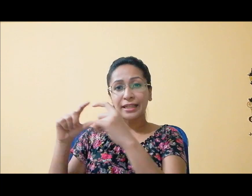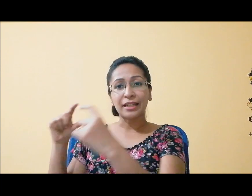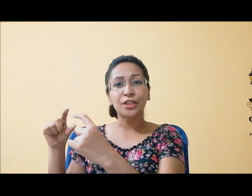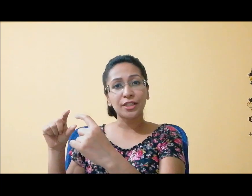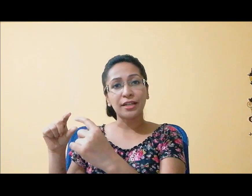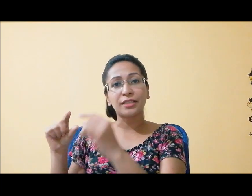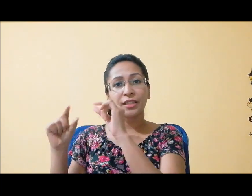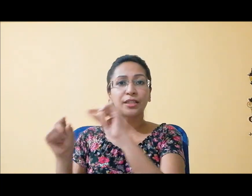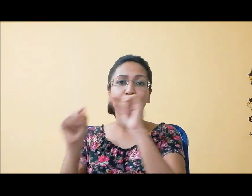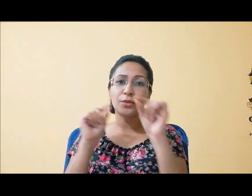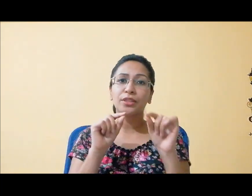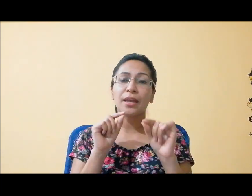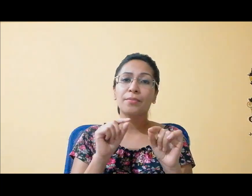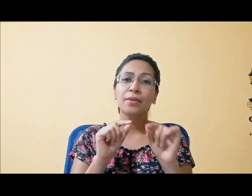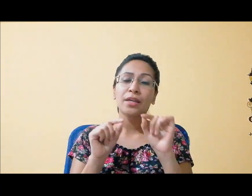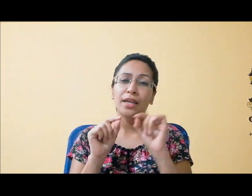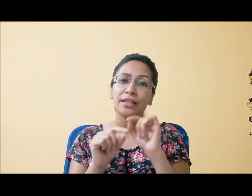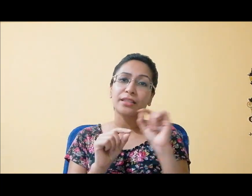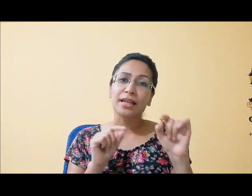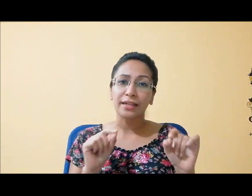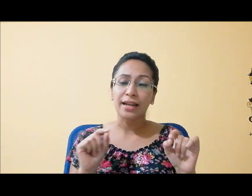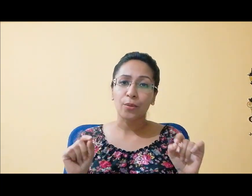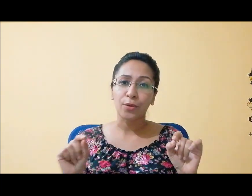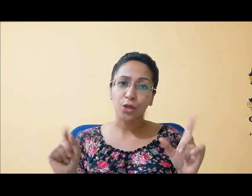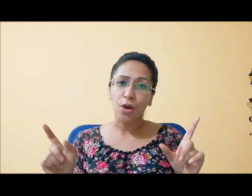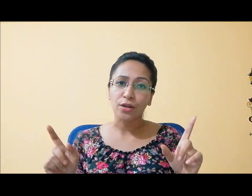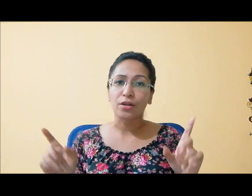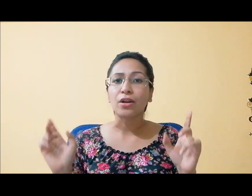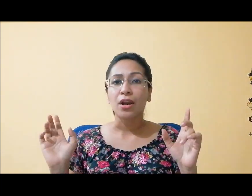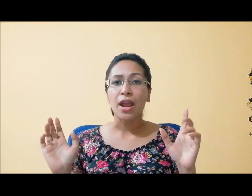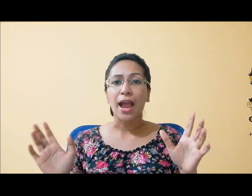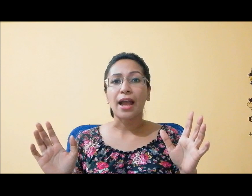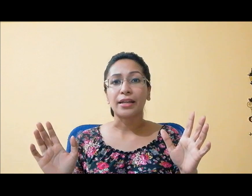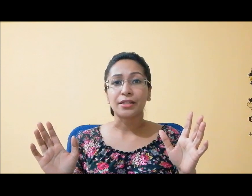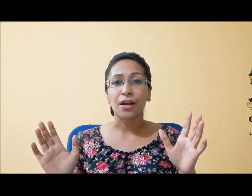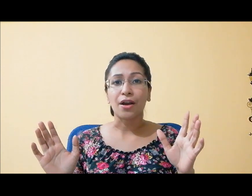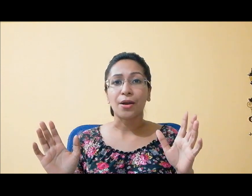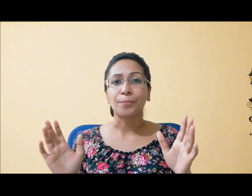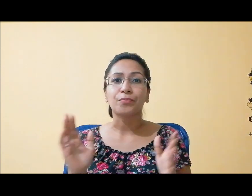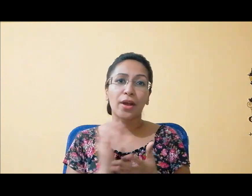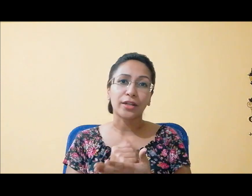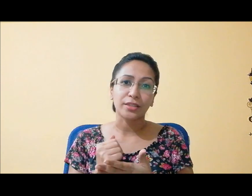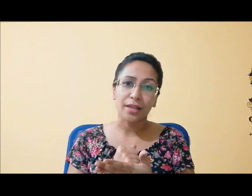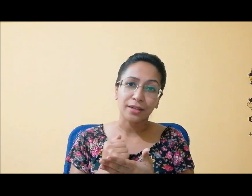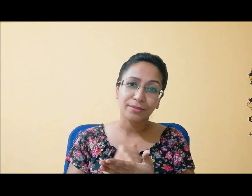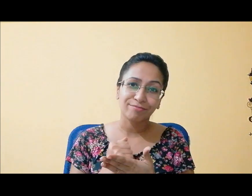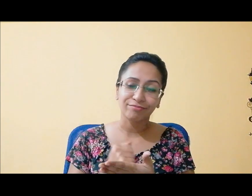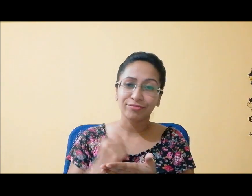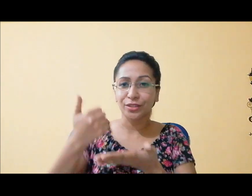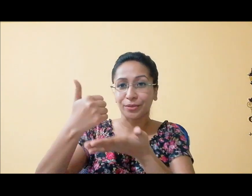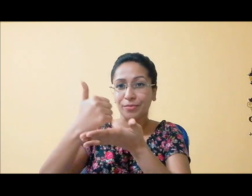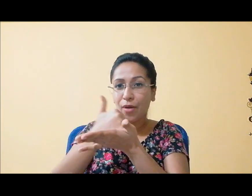English sentences and put them in sign language order, and practice that. So